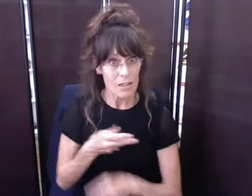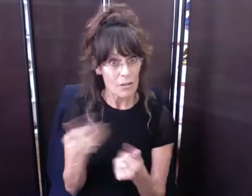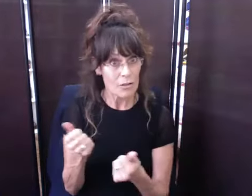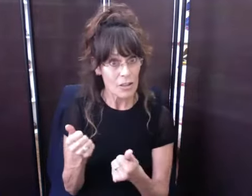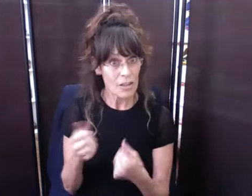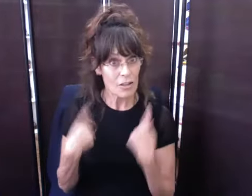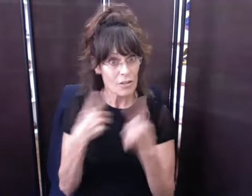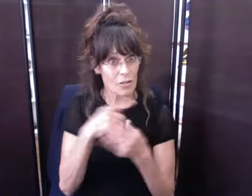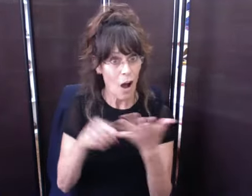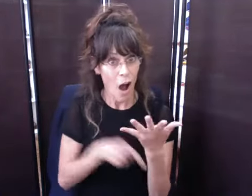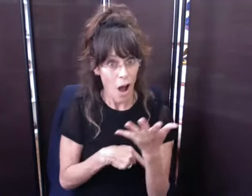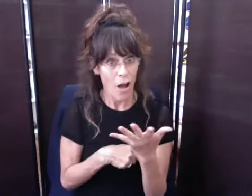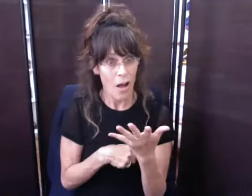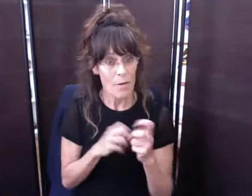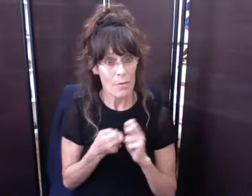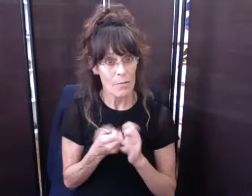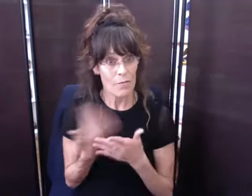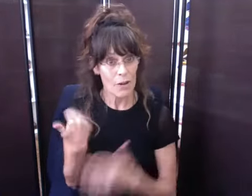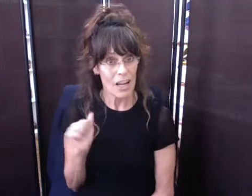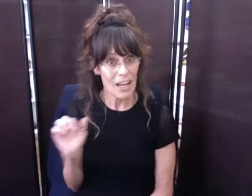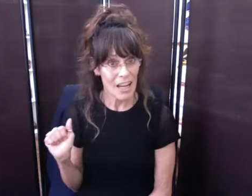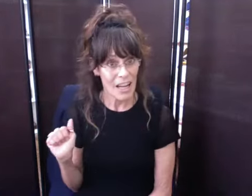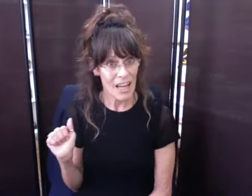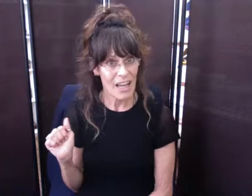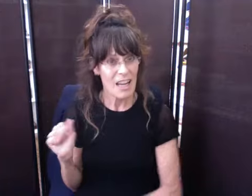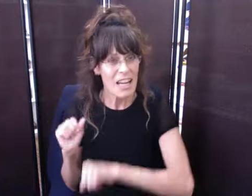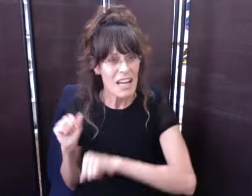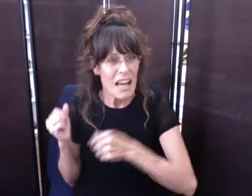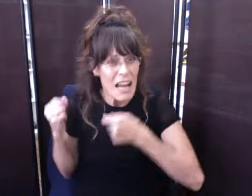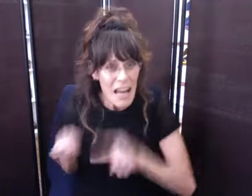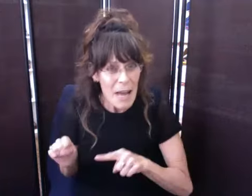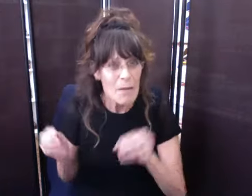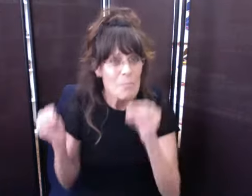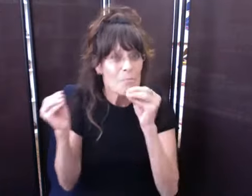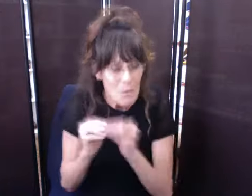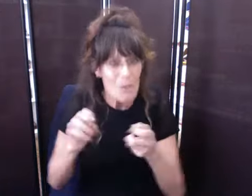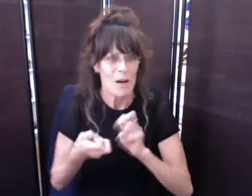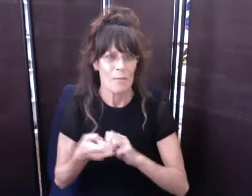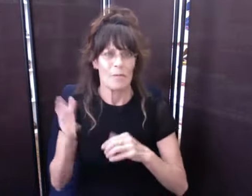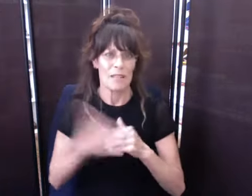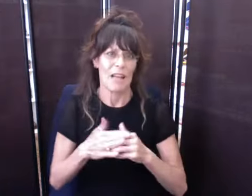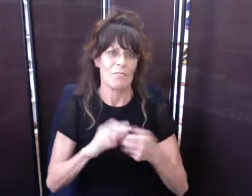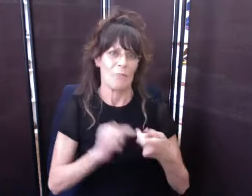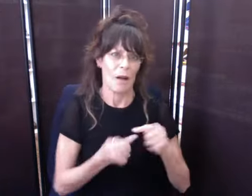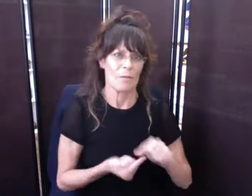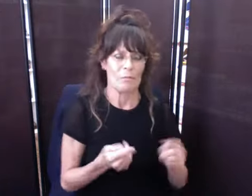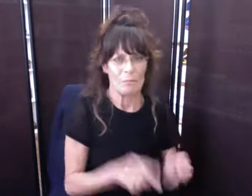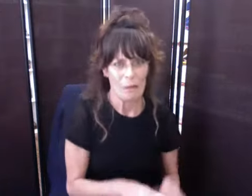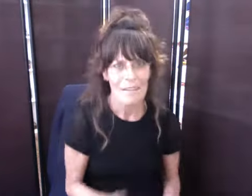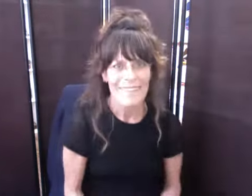prior to meeting all of you caused more problems than my problems ever caused me. My solutions were more damaging in my life than my problems